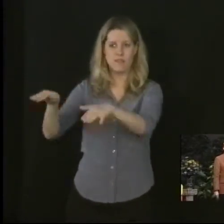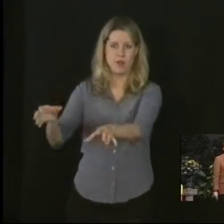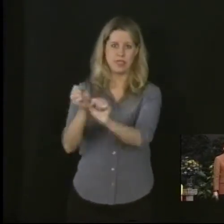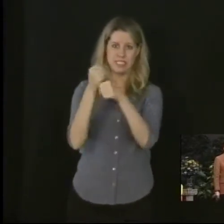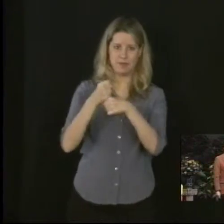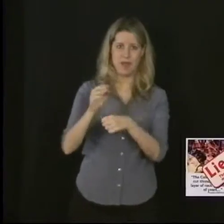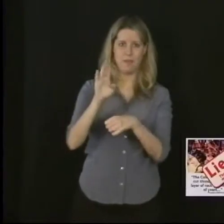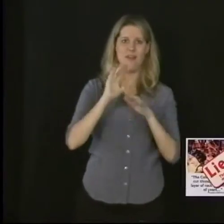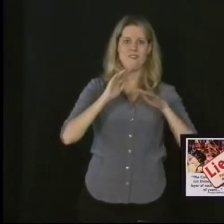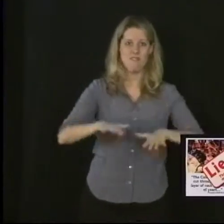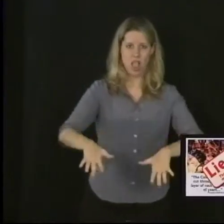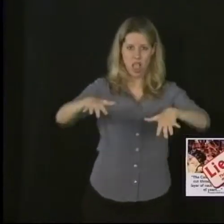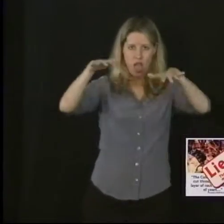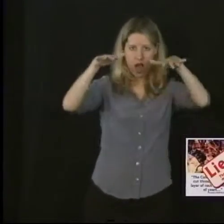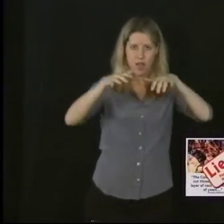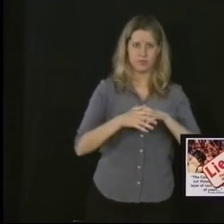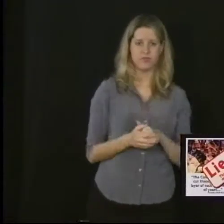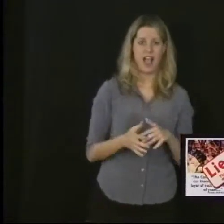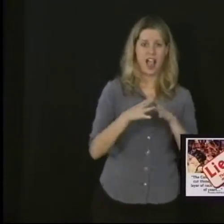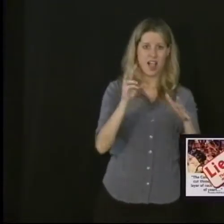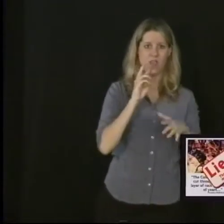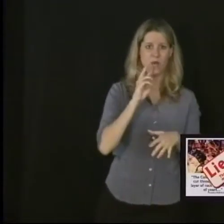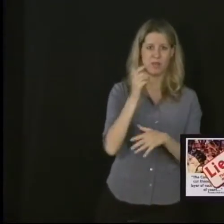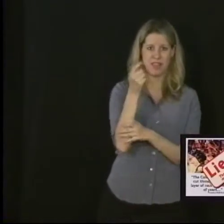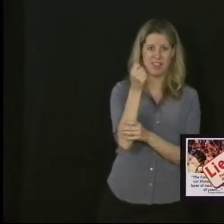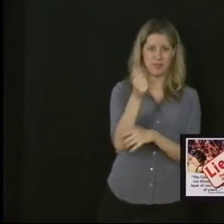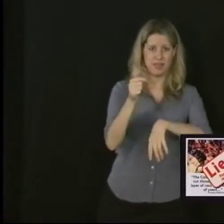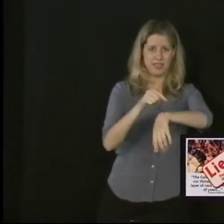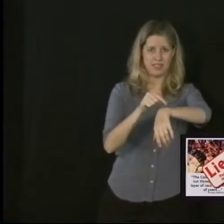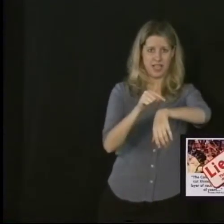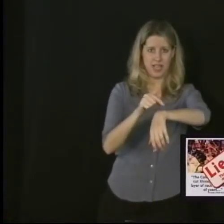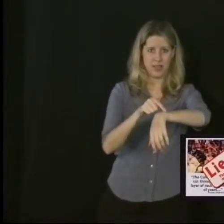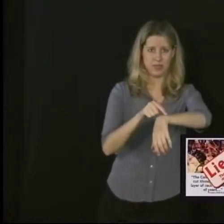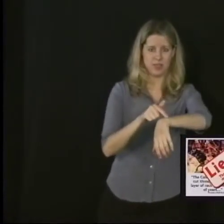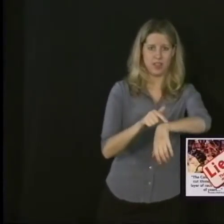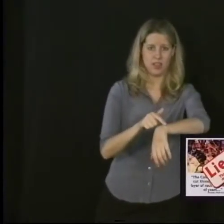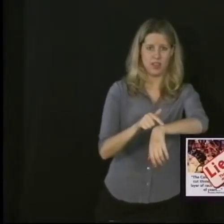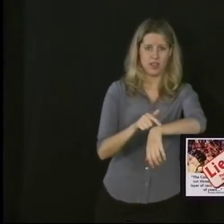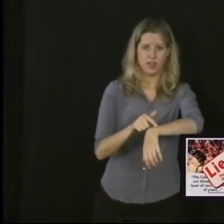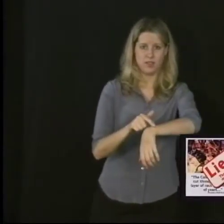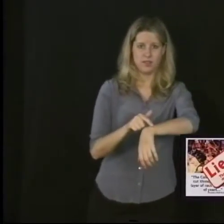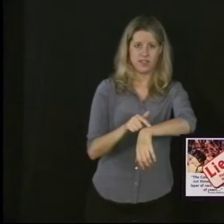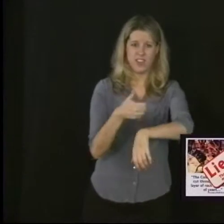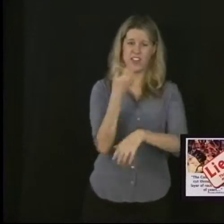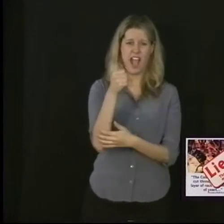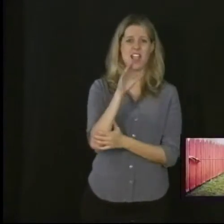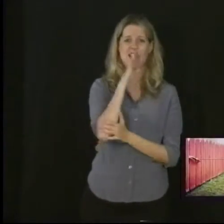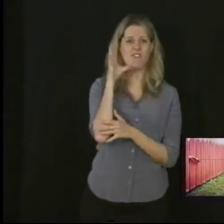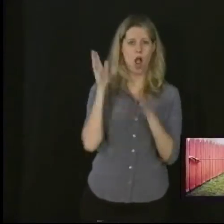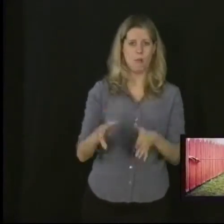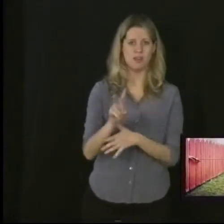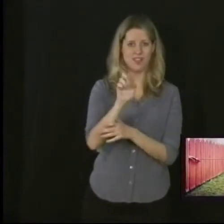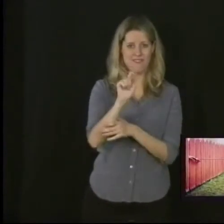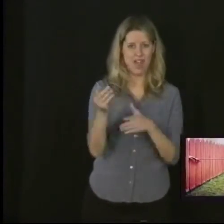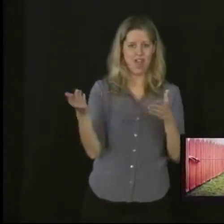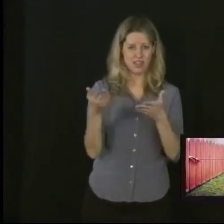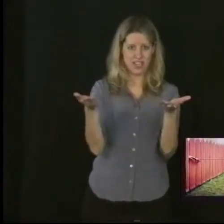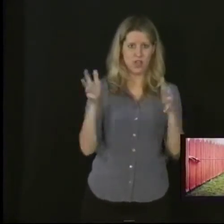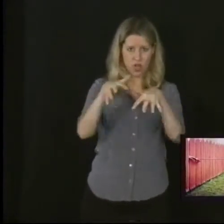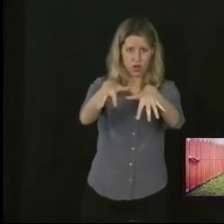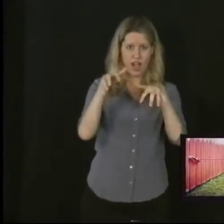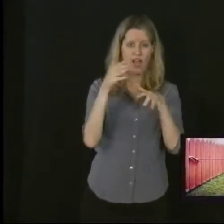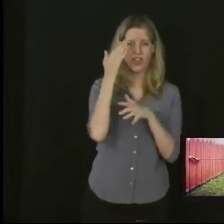by a flood. A lot of water with a little bit of time. Are there any farmers or veterinarians in the crowd that might know what this machine is? Anybody